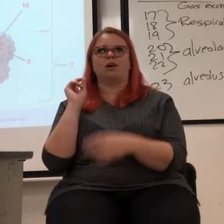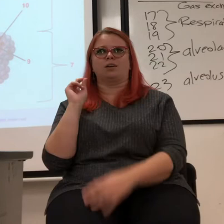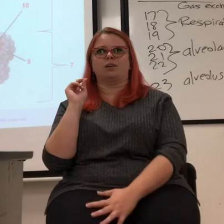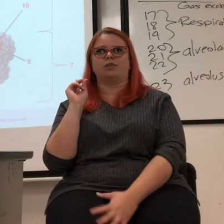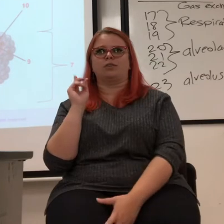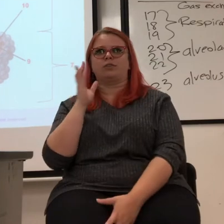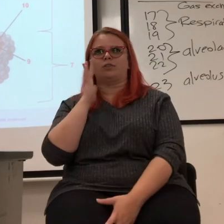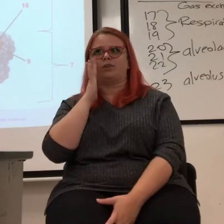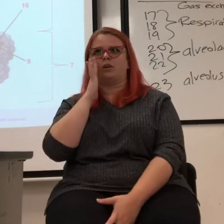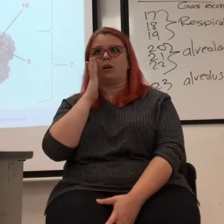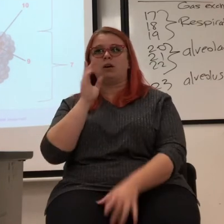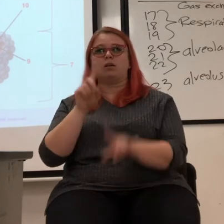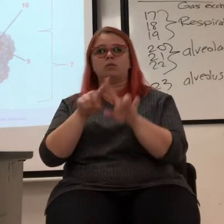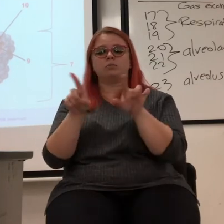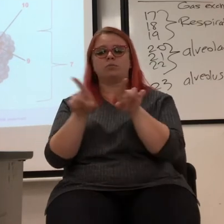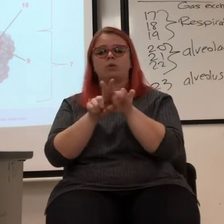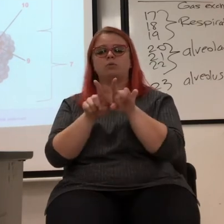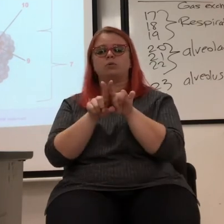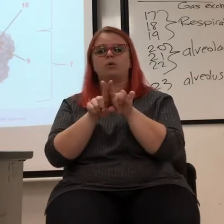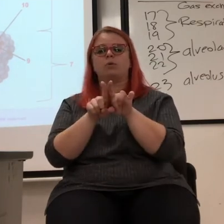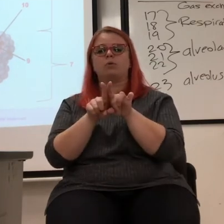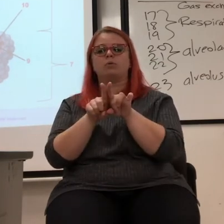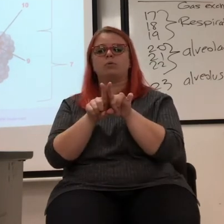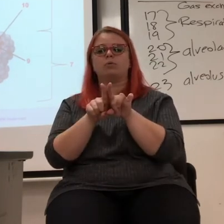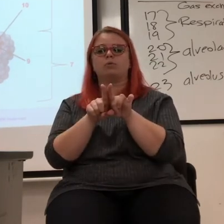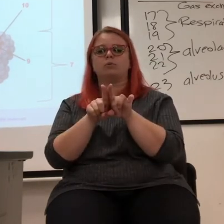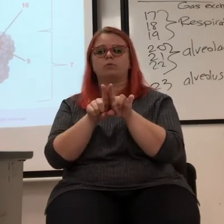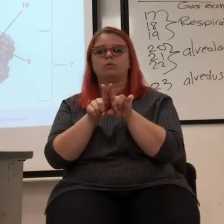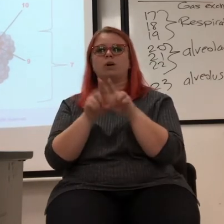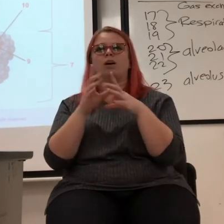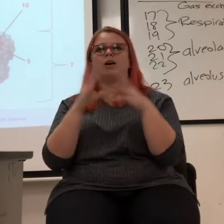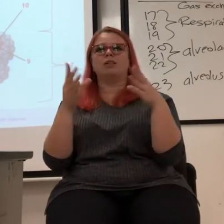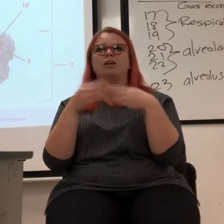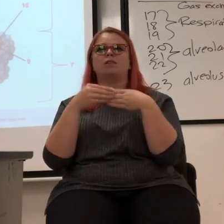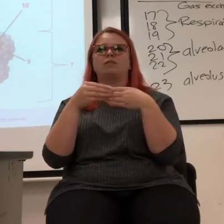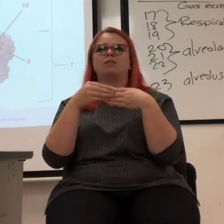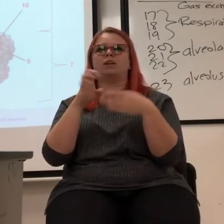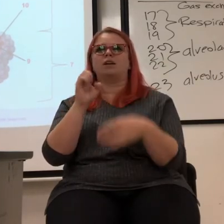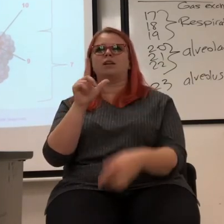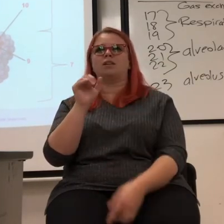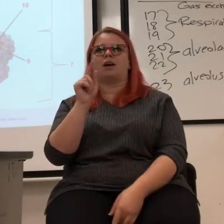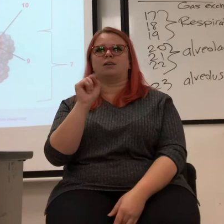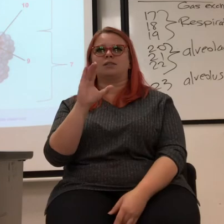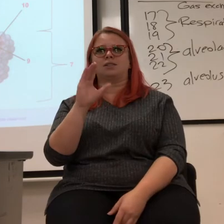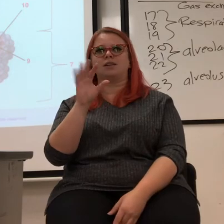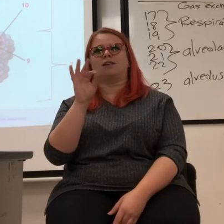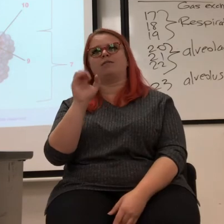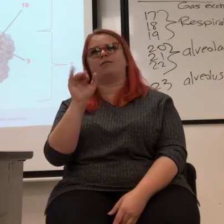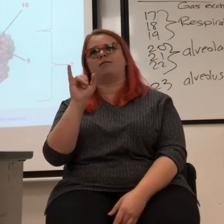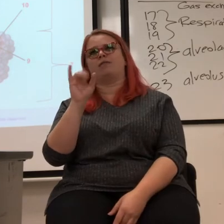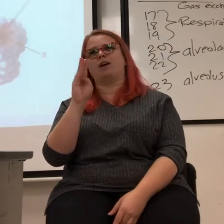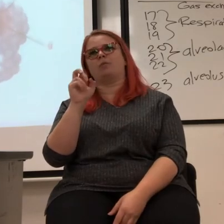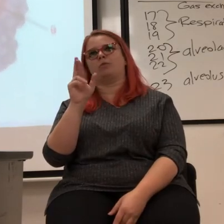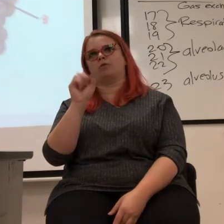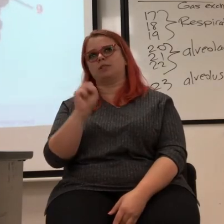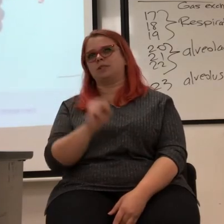tissue is smooth muscle, but then there's also a lot of elastic fibers there. I don't know if you can see it. Let me zoom in a little bit.